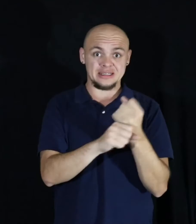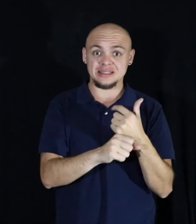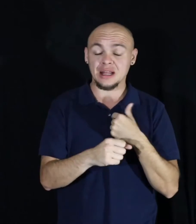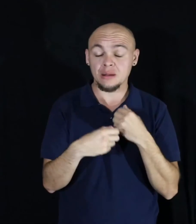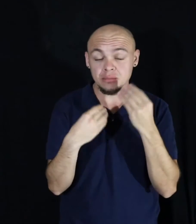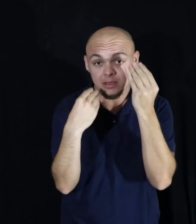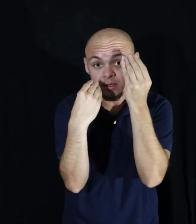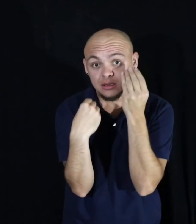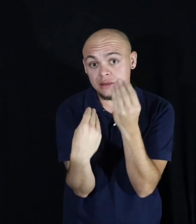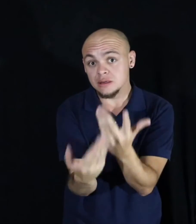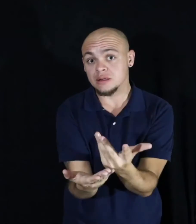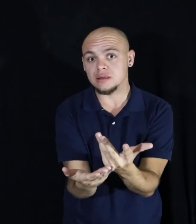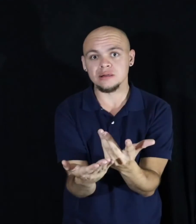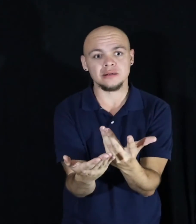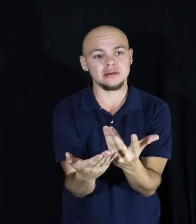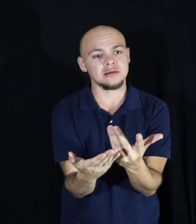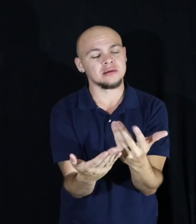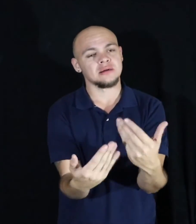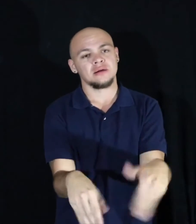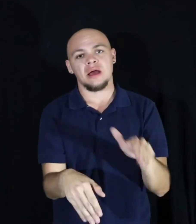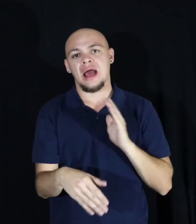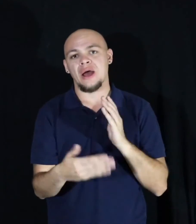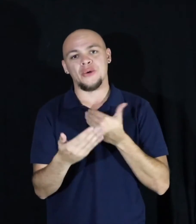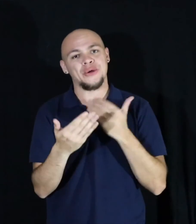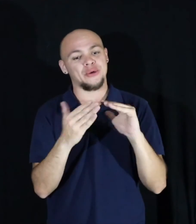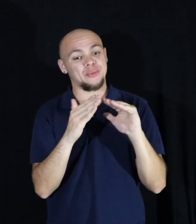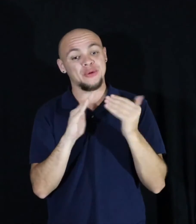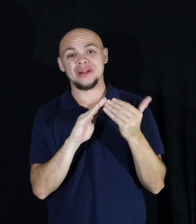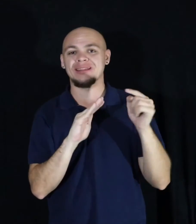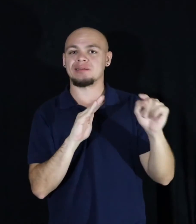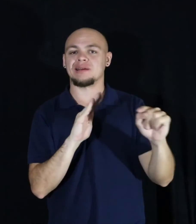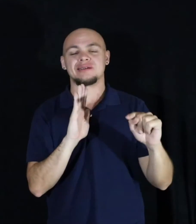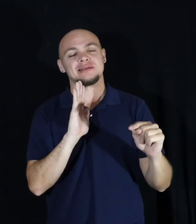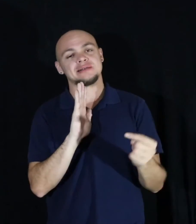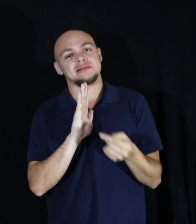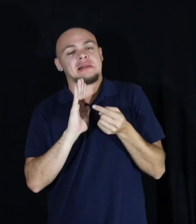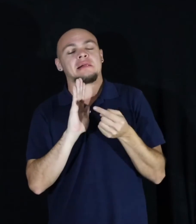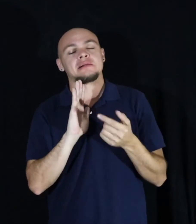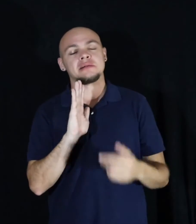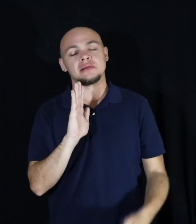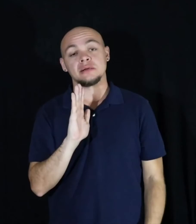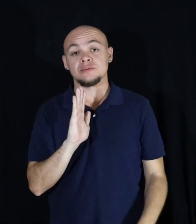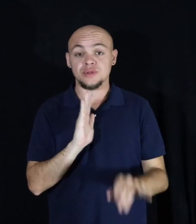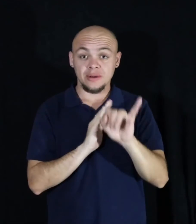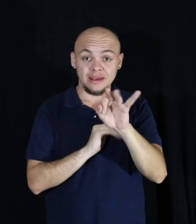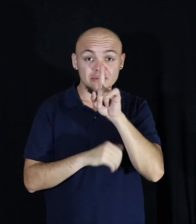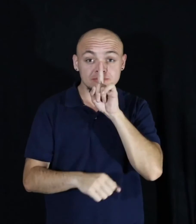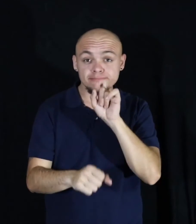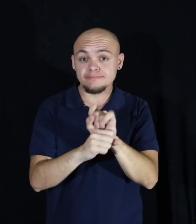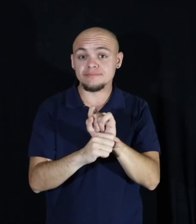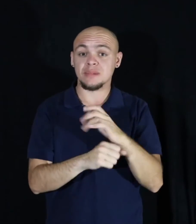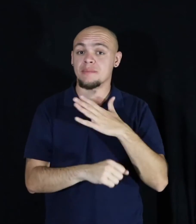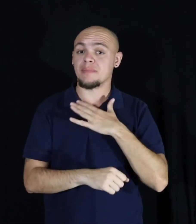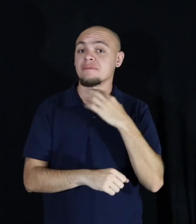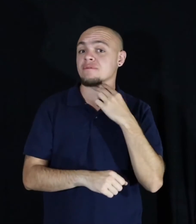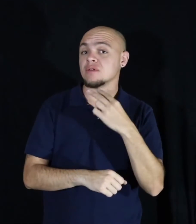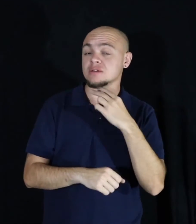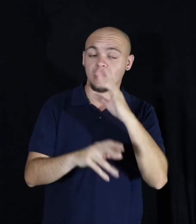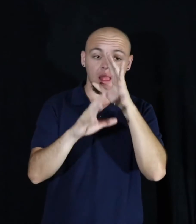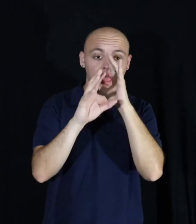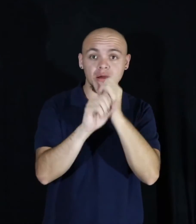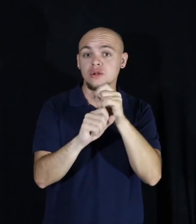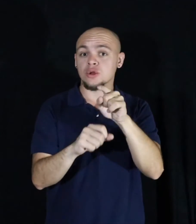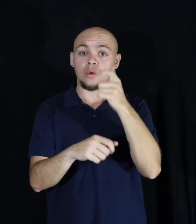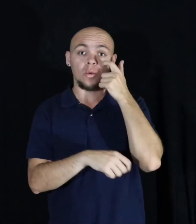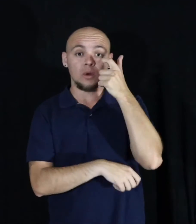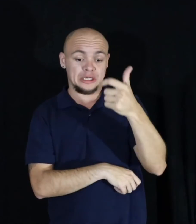you completely insulting to our community. So if you are under the sound of my voice, or you are watching me right